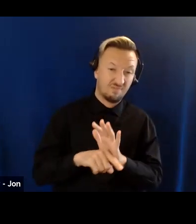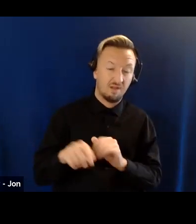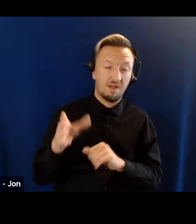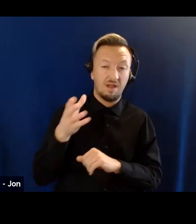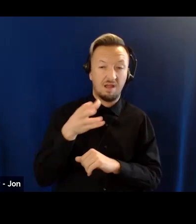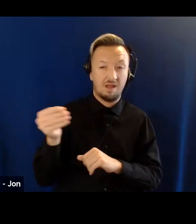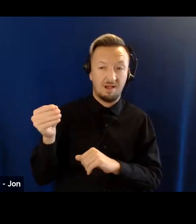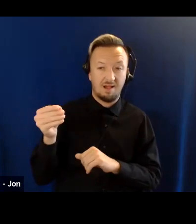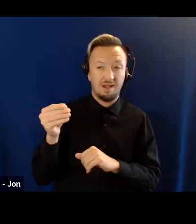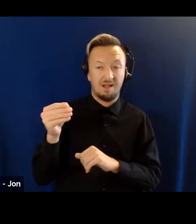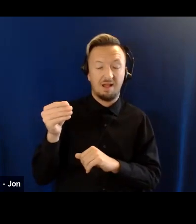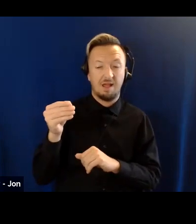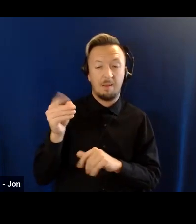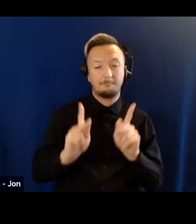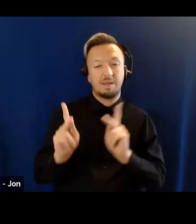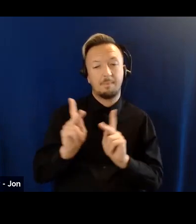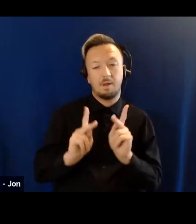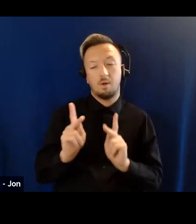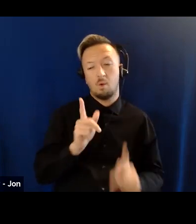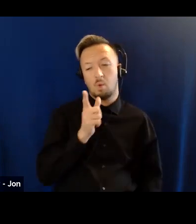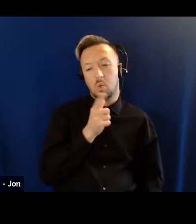folks with financial